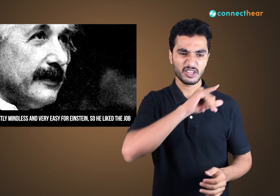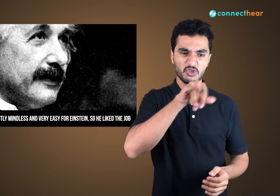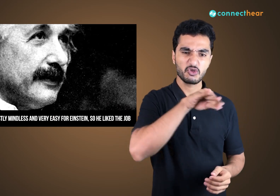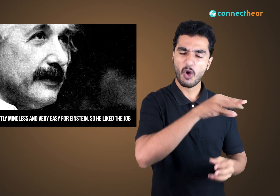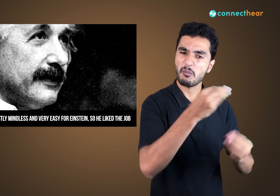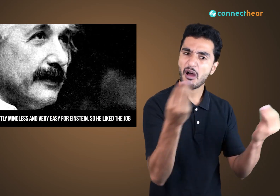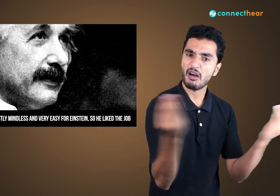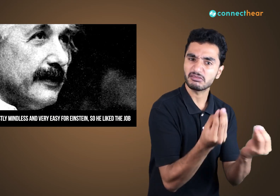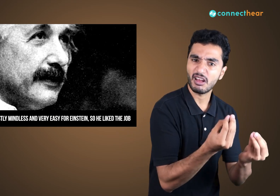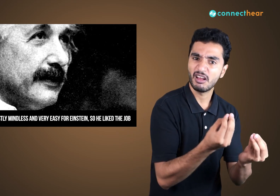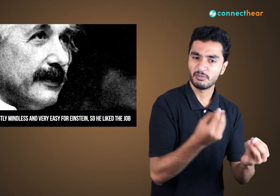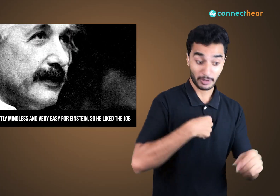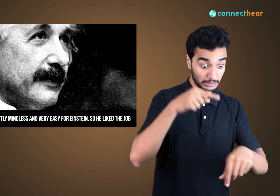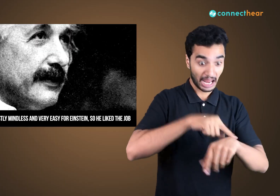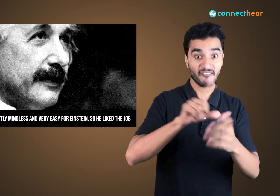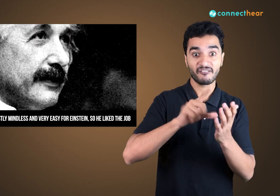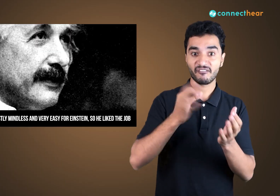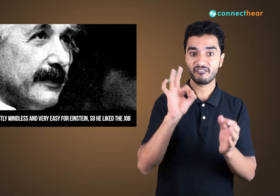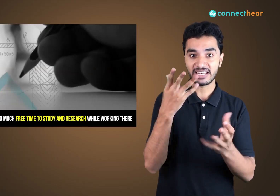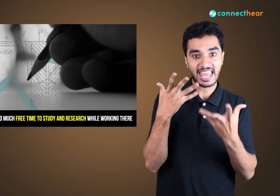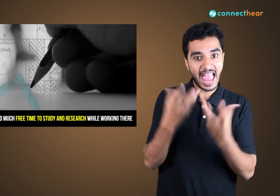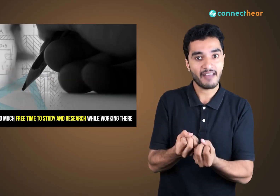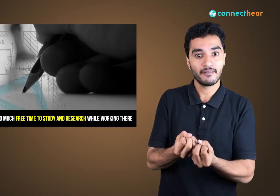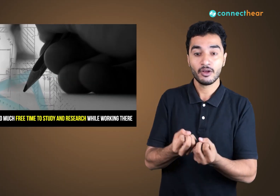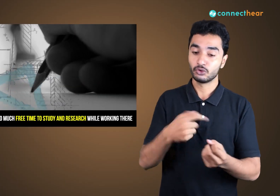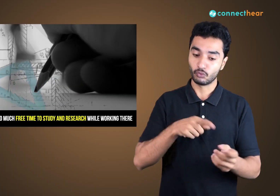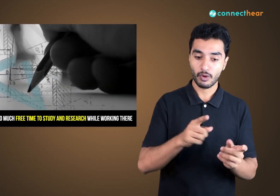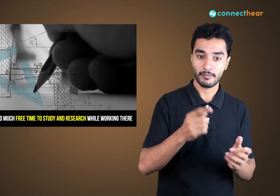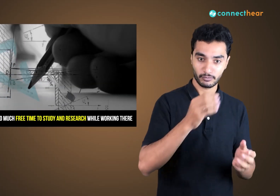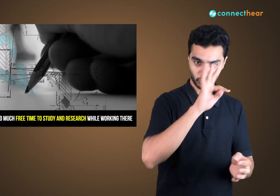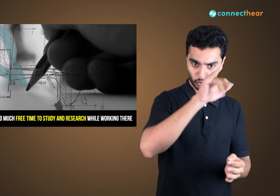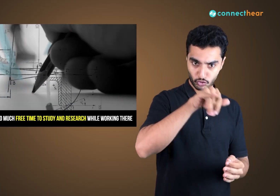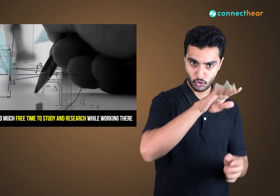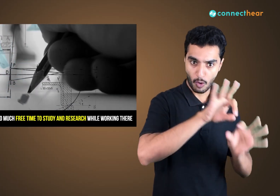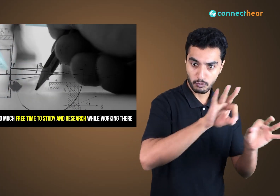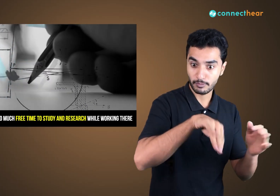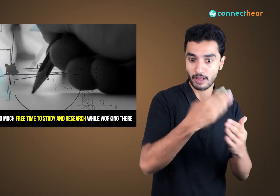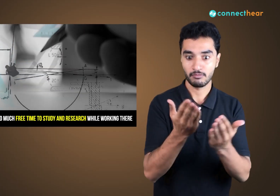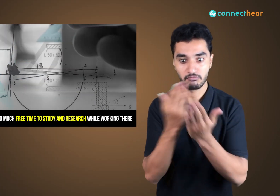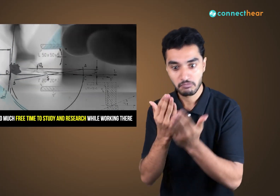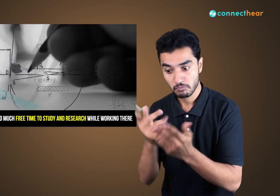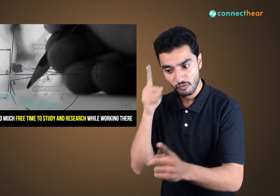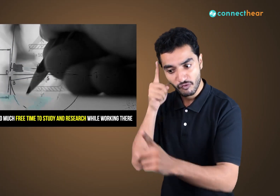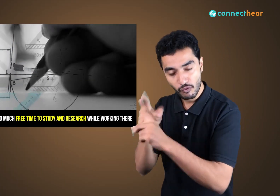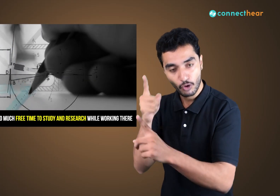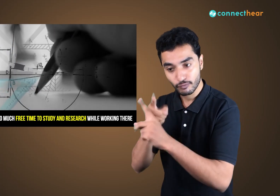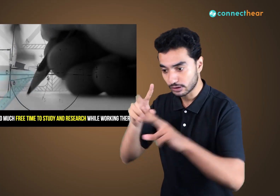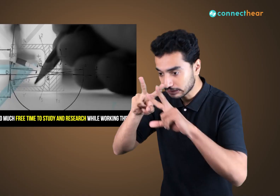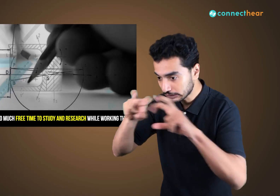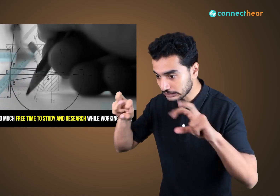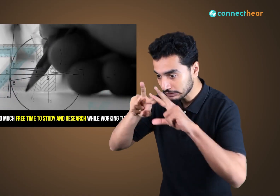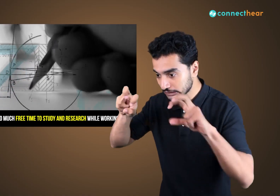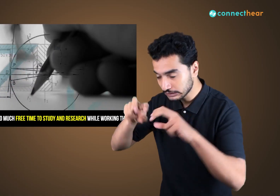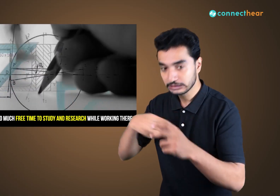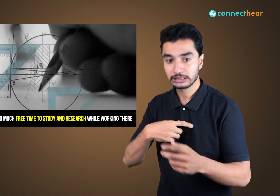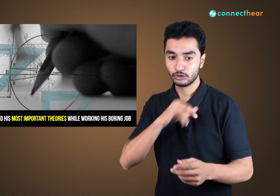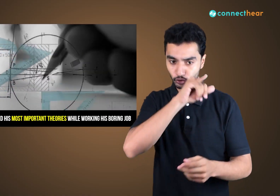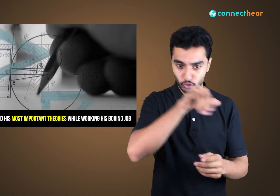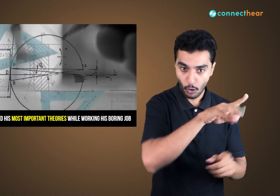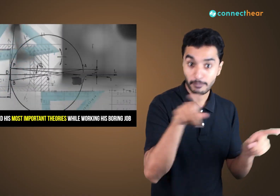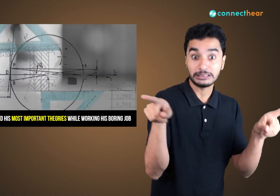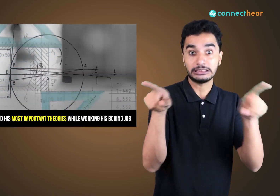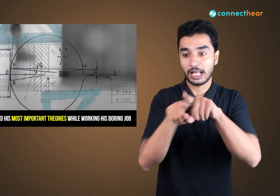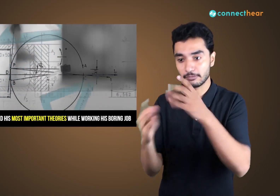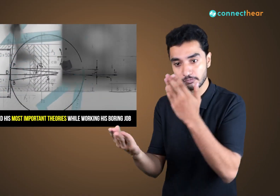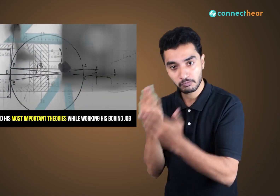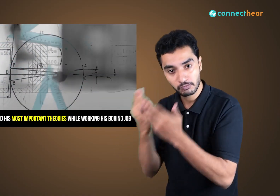for Einstein, so he liked the job because he had so much free time to study and research while working there, and